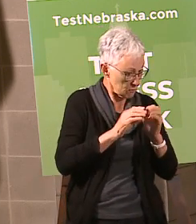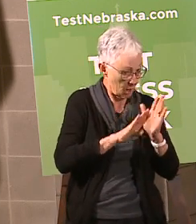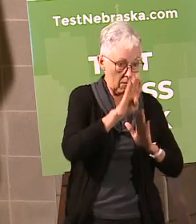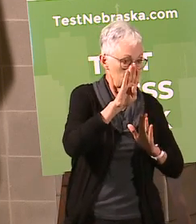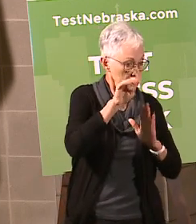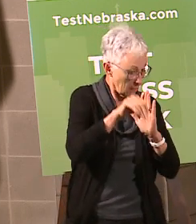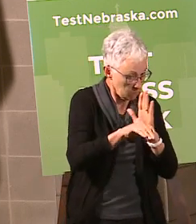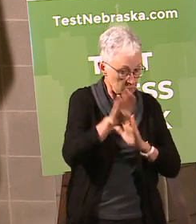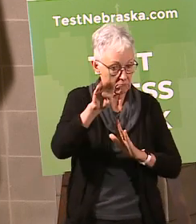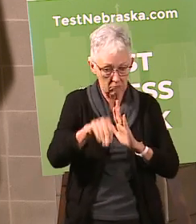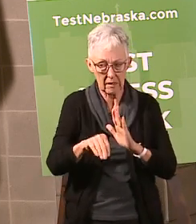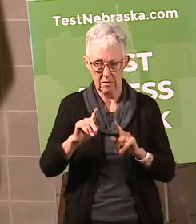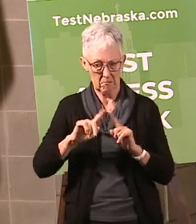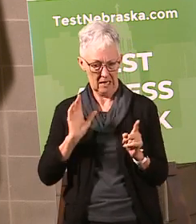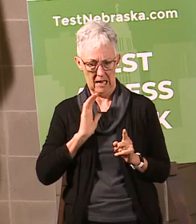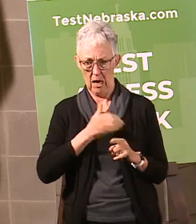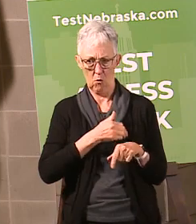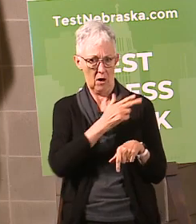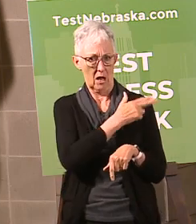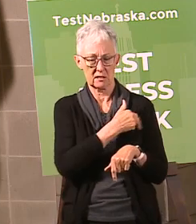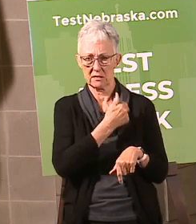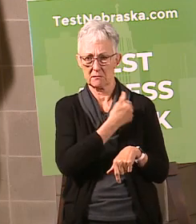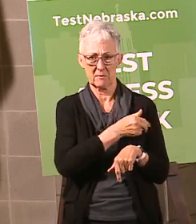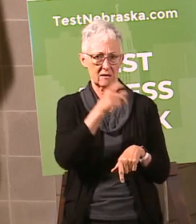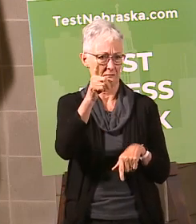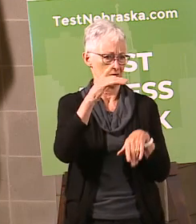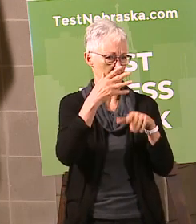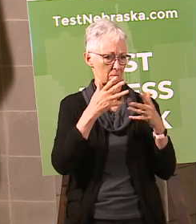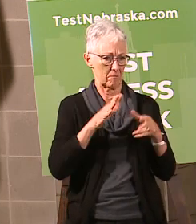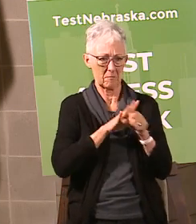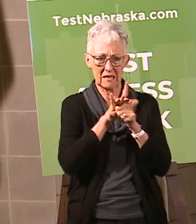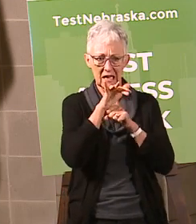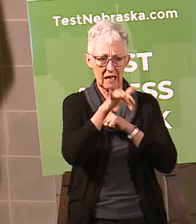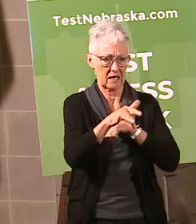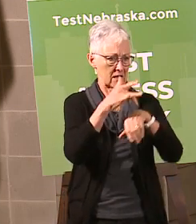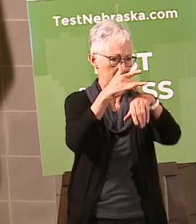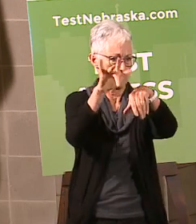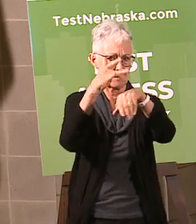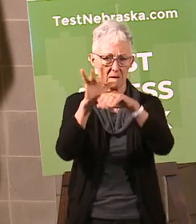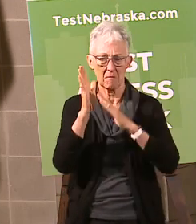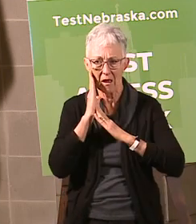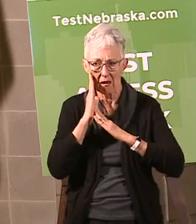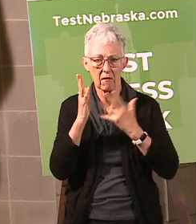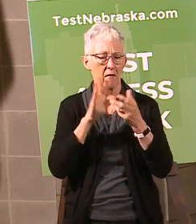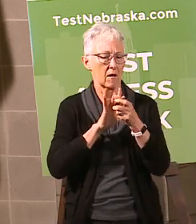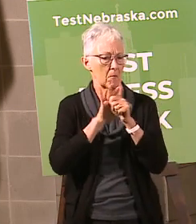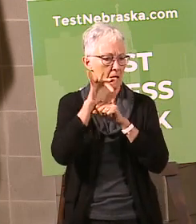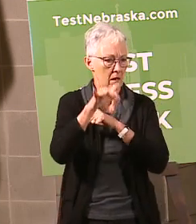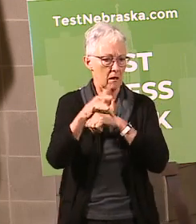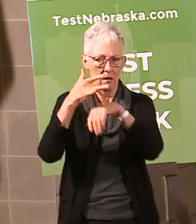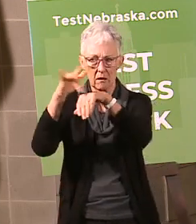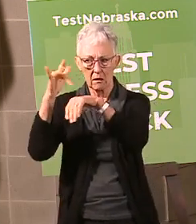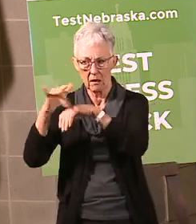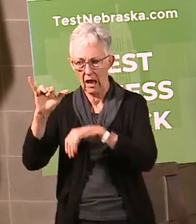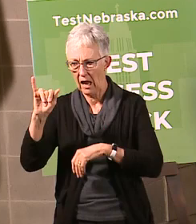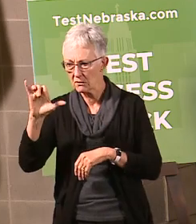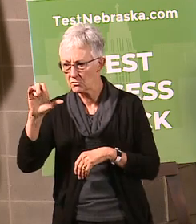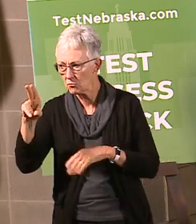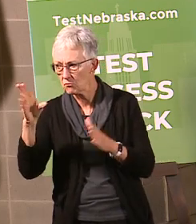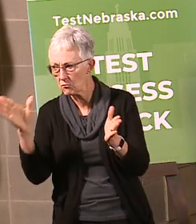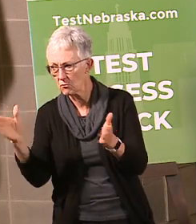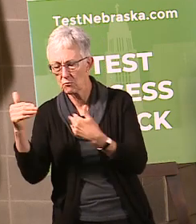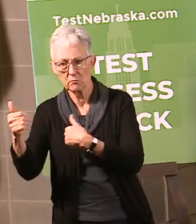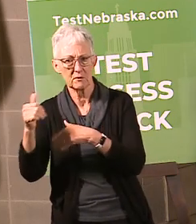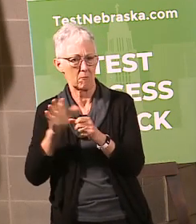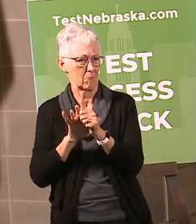healthcare system in Nebraska. Everybody's been able to get that hospital room, that ICU bed, that ventilator. And that's what we're going to continue to manage